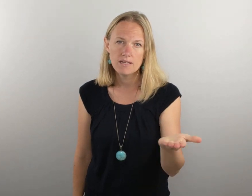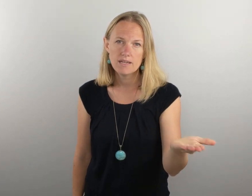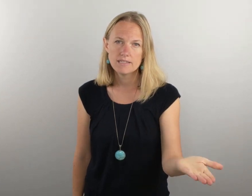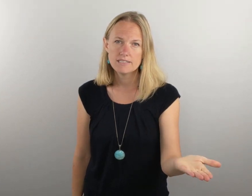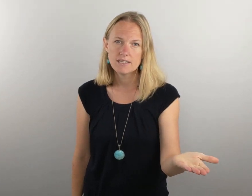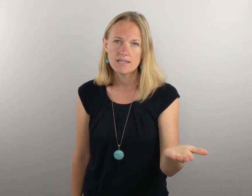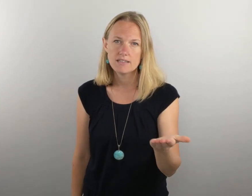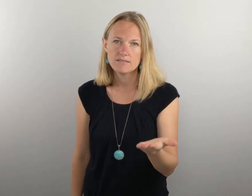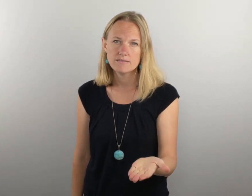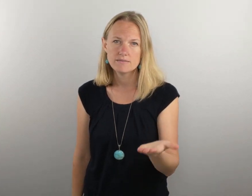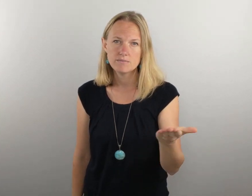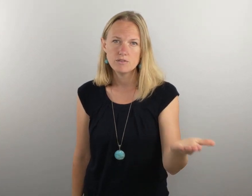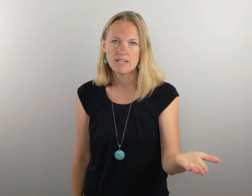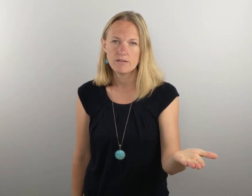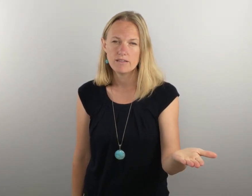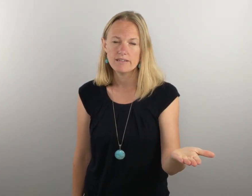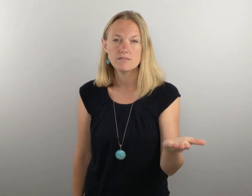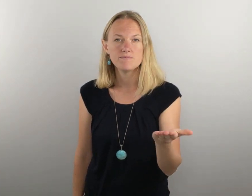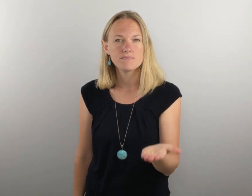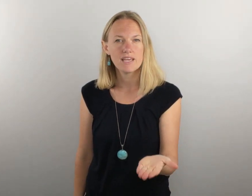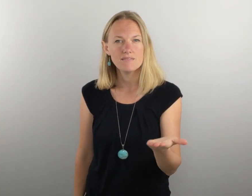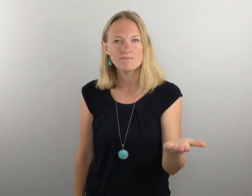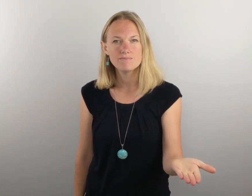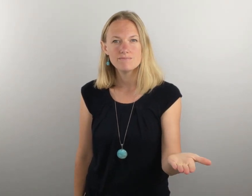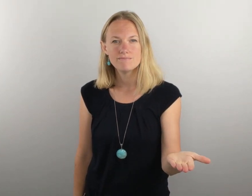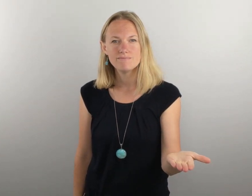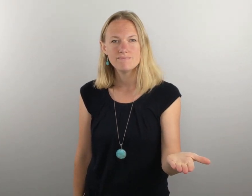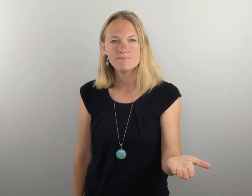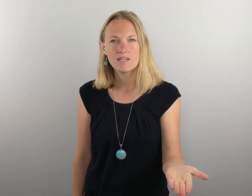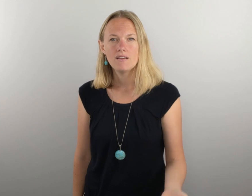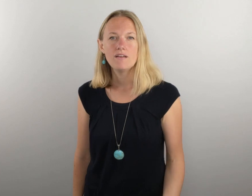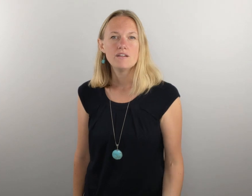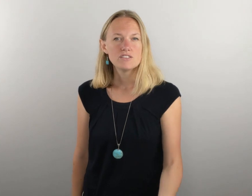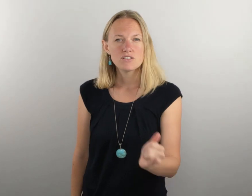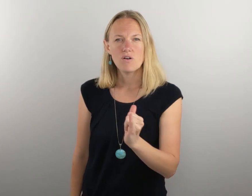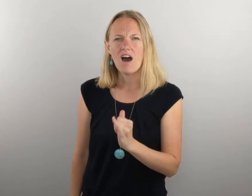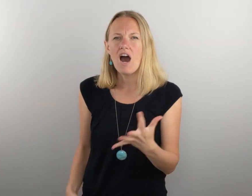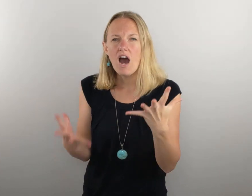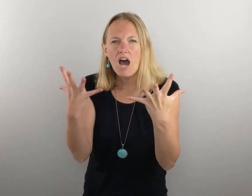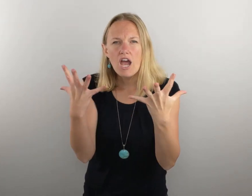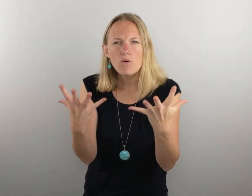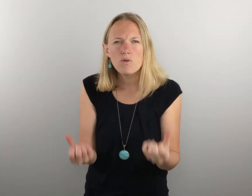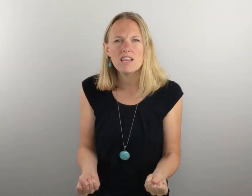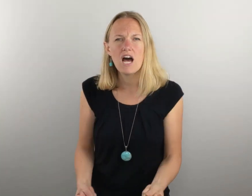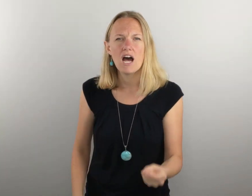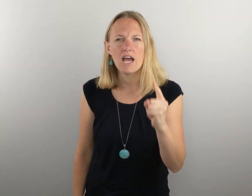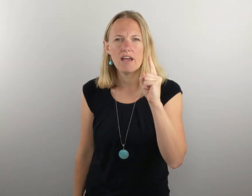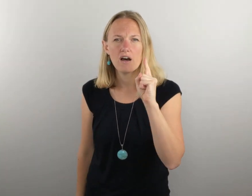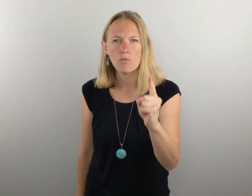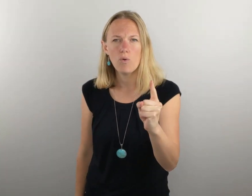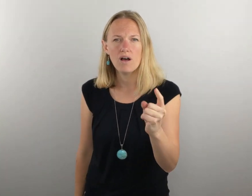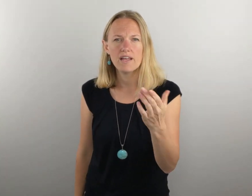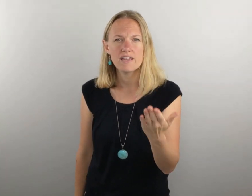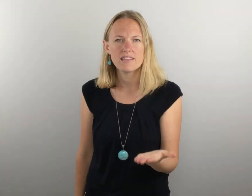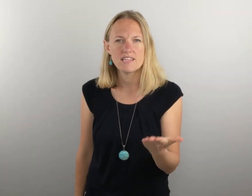and just kind of move it out a little, okay? So I rely on one